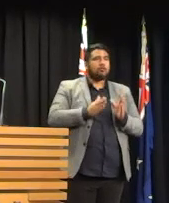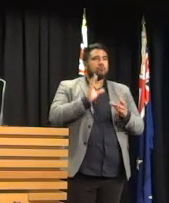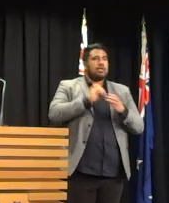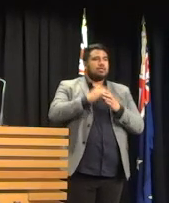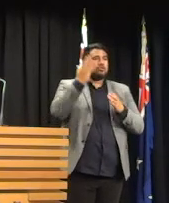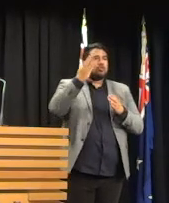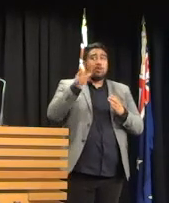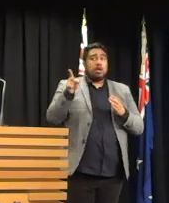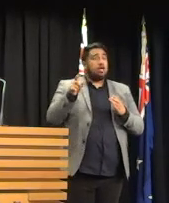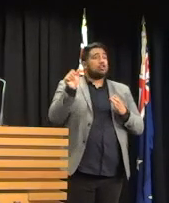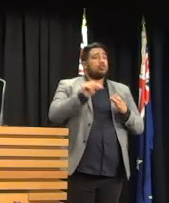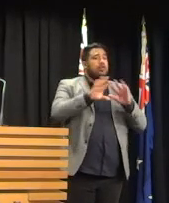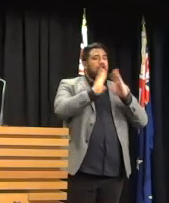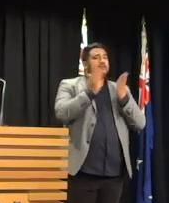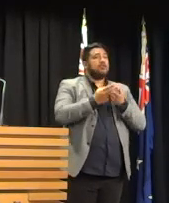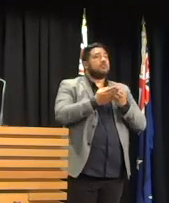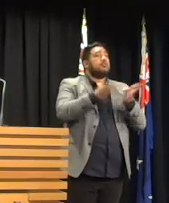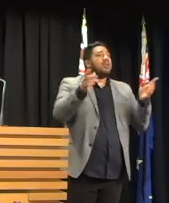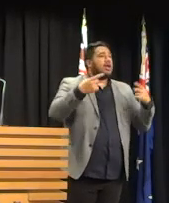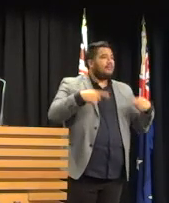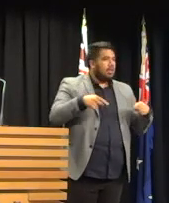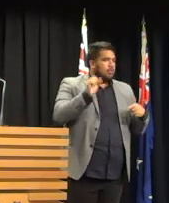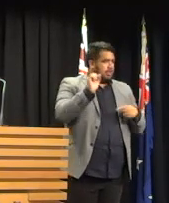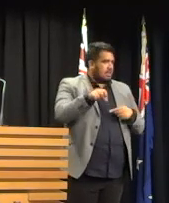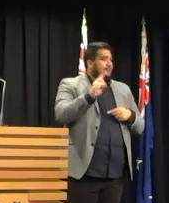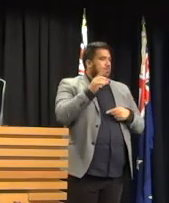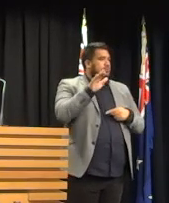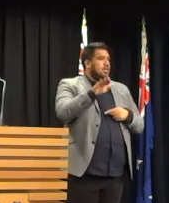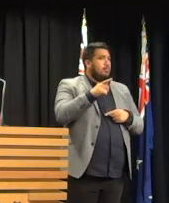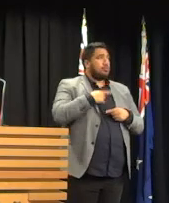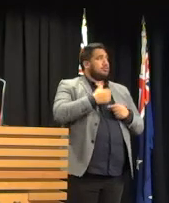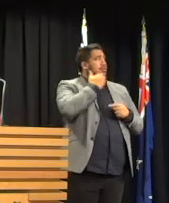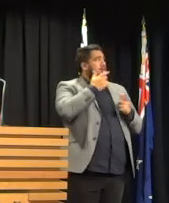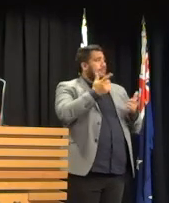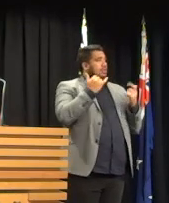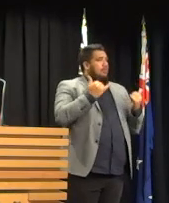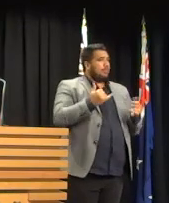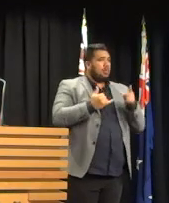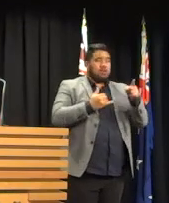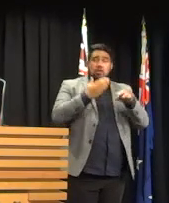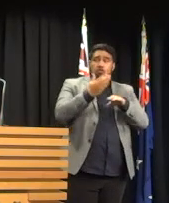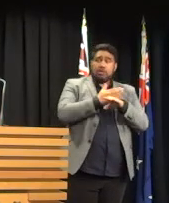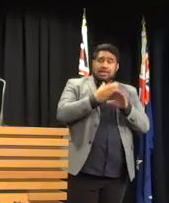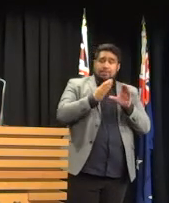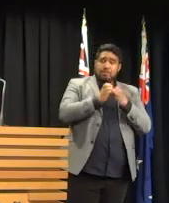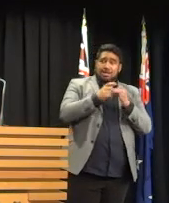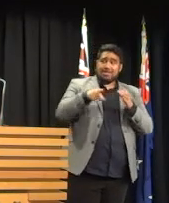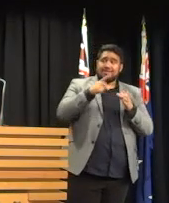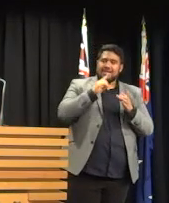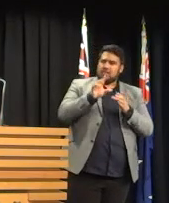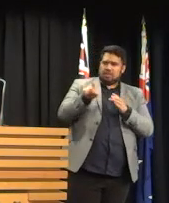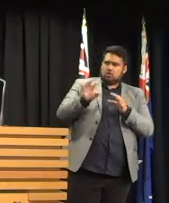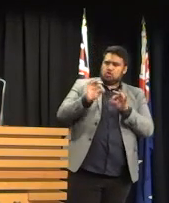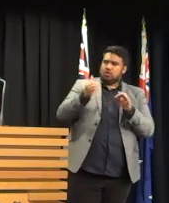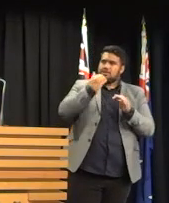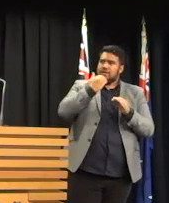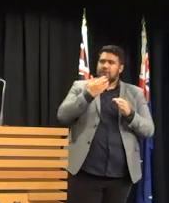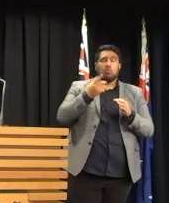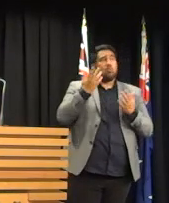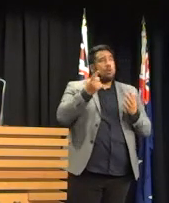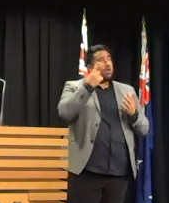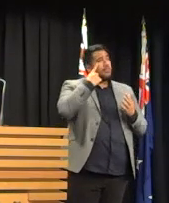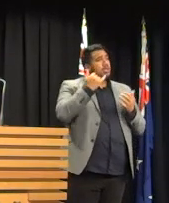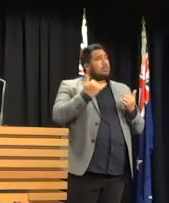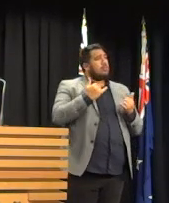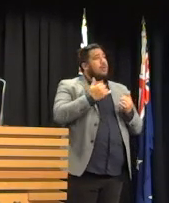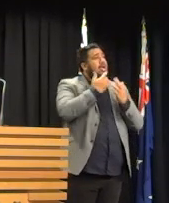Universally available needs to be the first step, because at the moment we just don't have enough teachers. The Greens are saying that's not enough. Oh, well, at the moment I'd say the number of